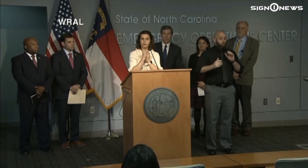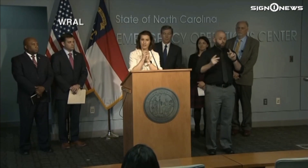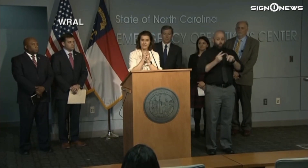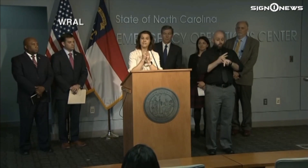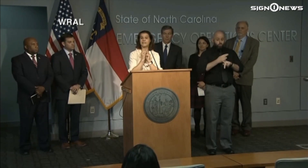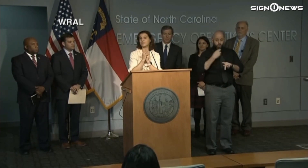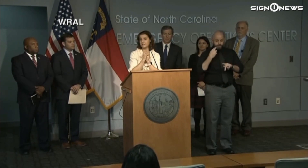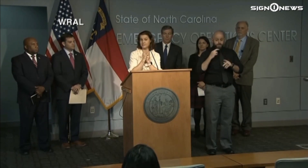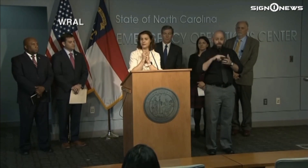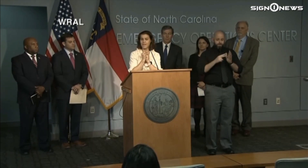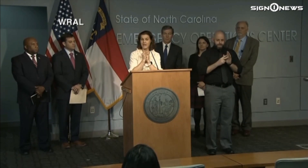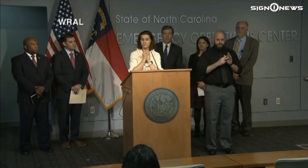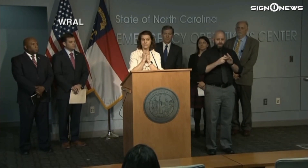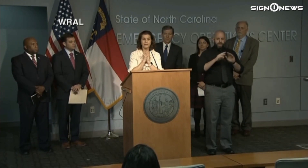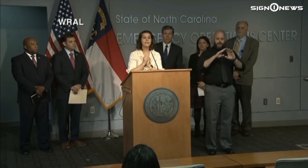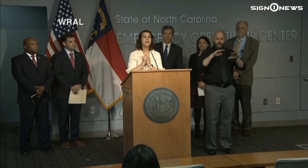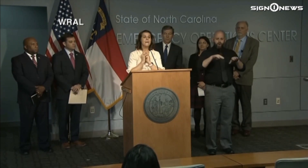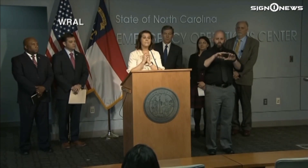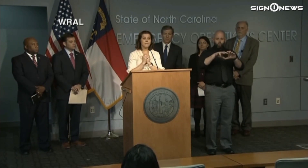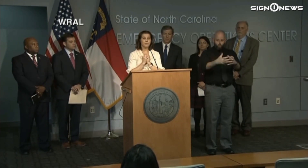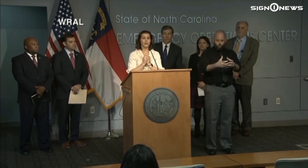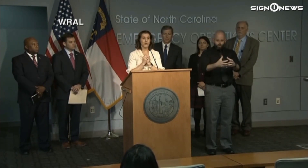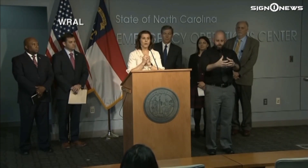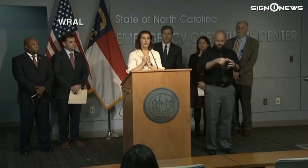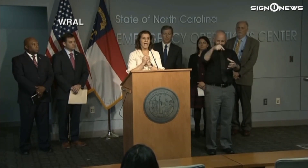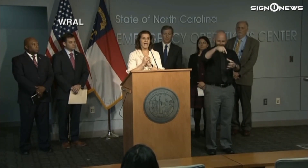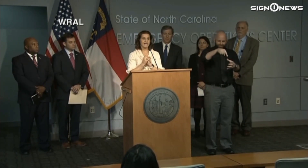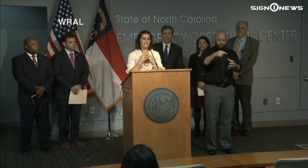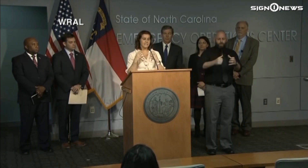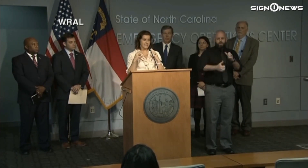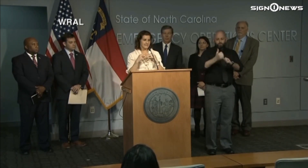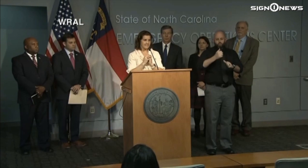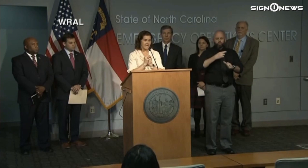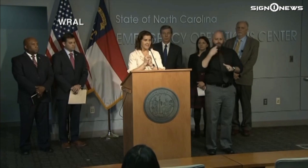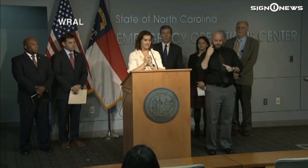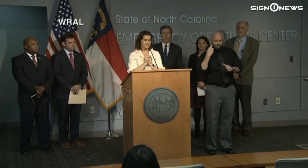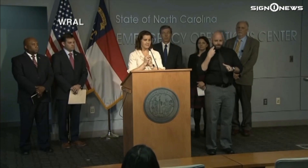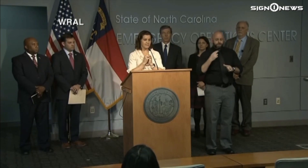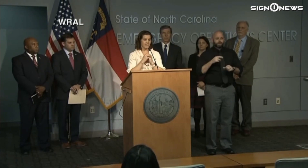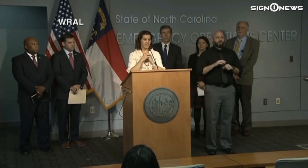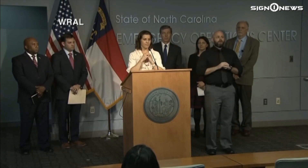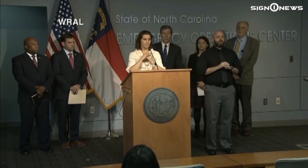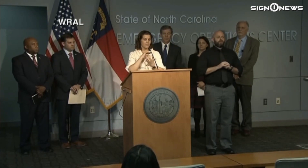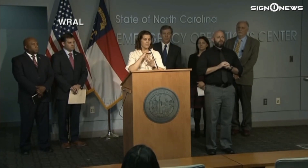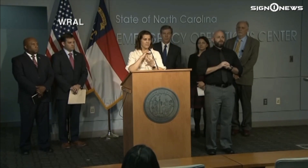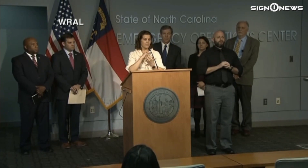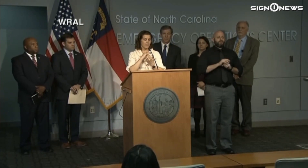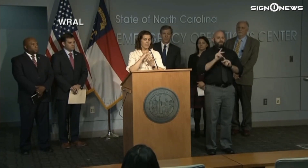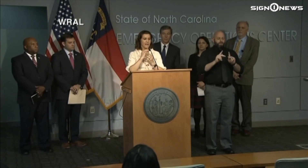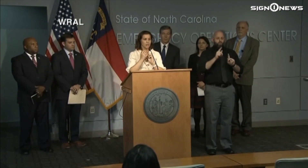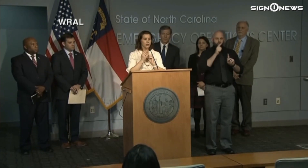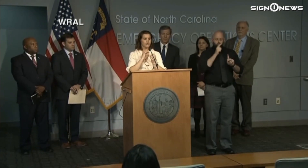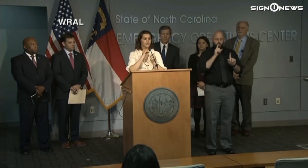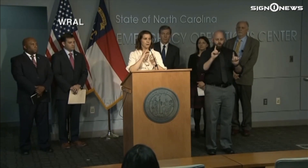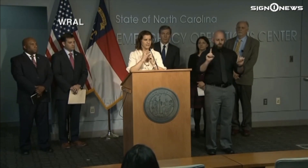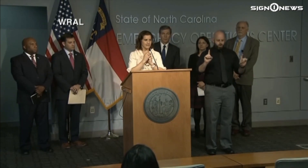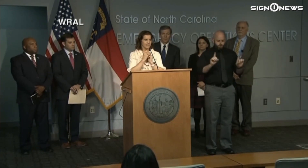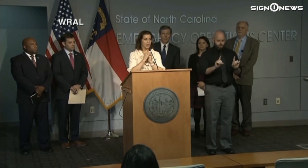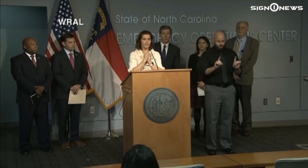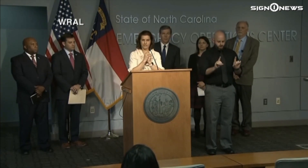contacts. They are considered high risk. People who had sustained and close proximity contact with